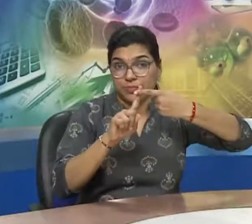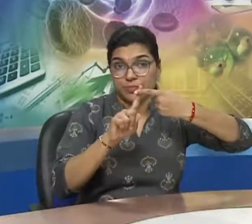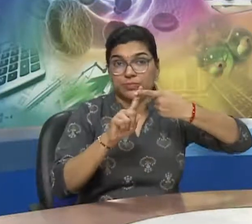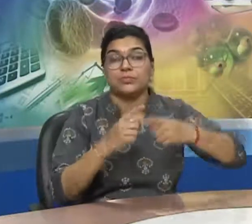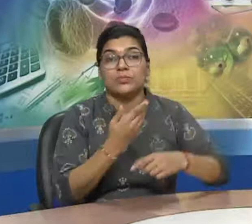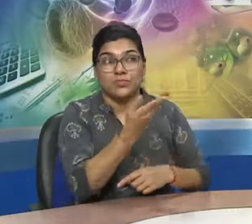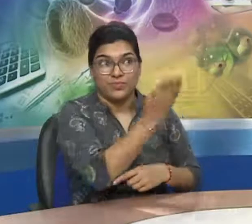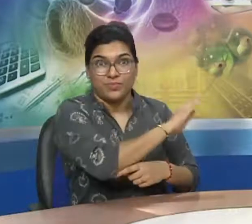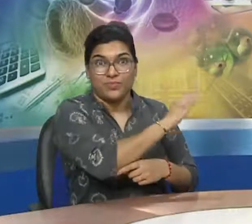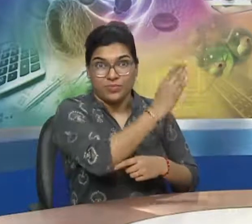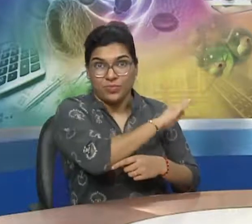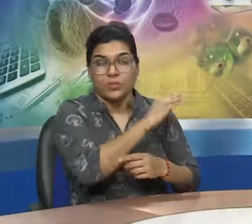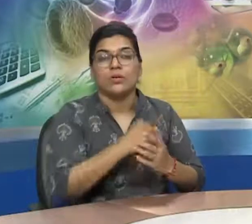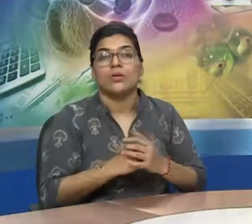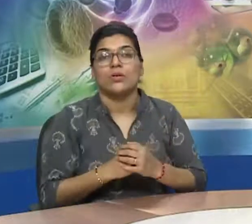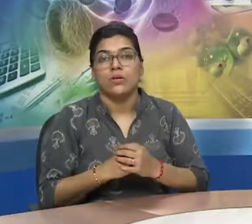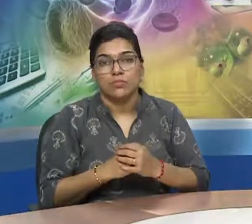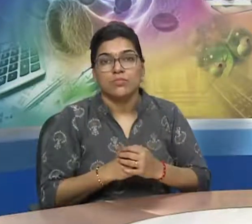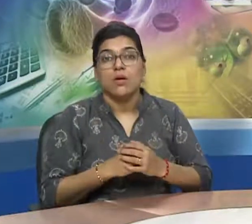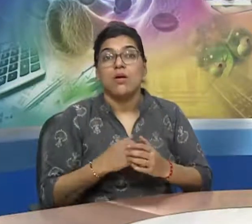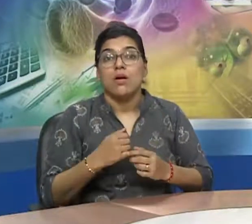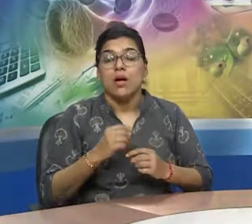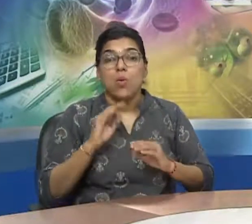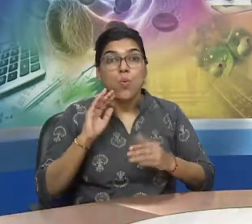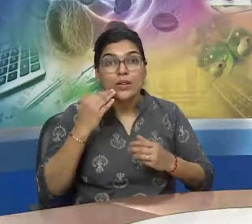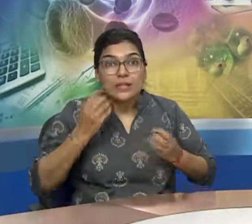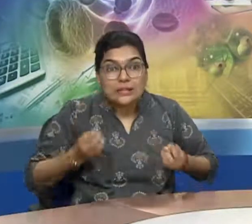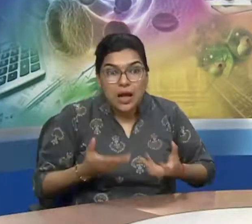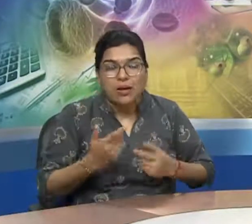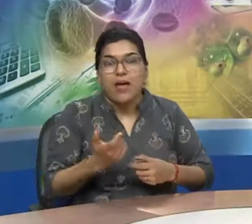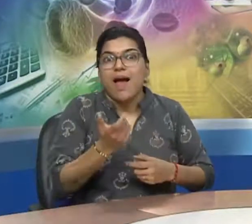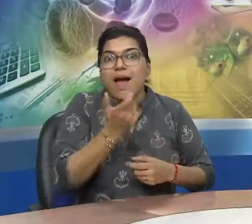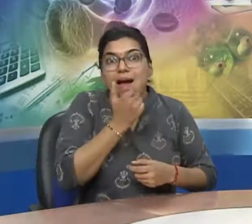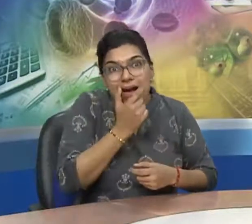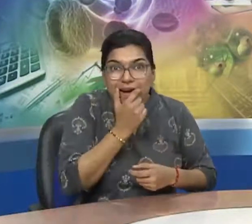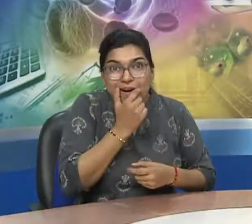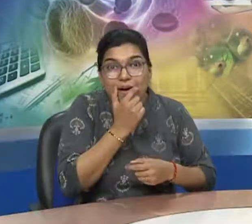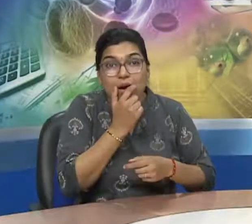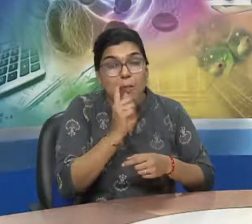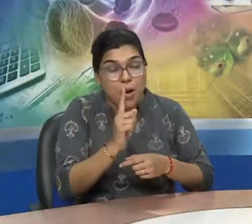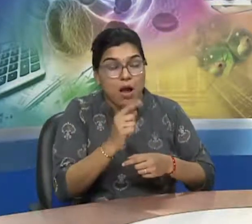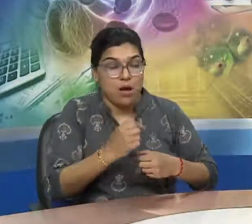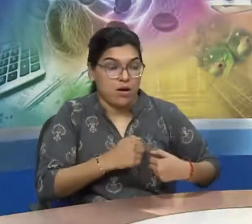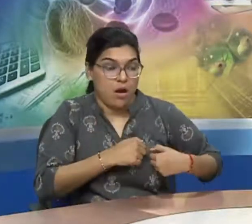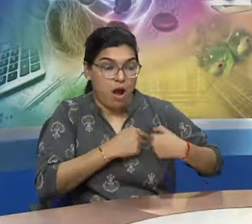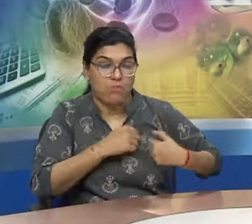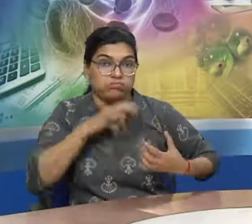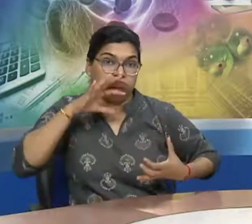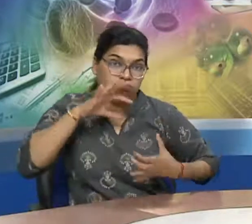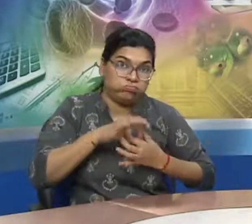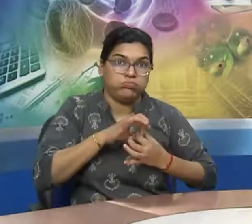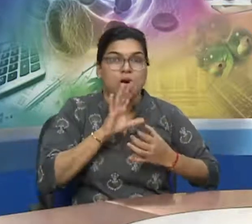The first expression, which is on the left side of the screen, is laugh with their heart.